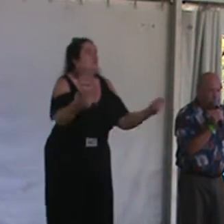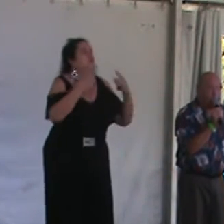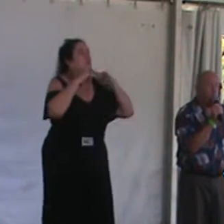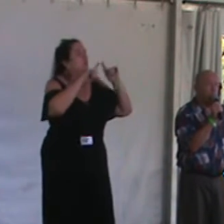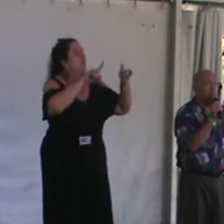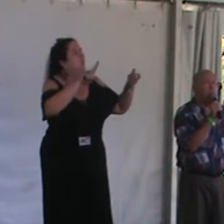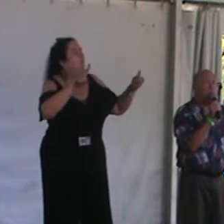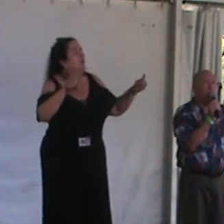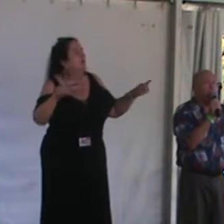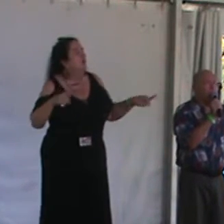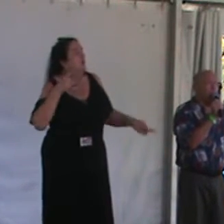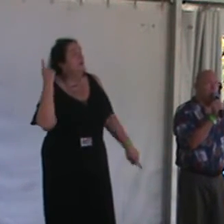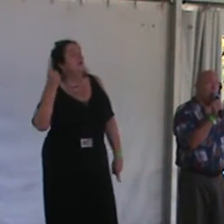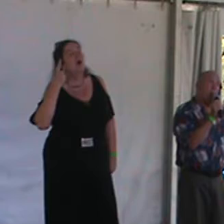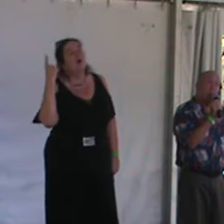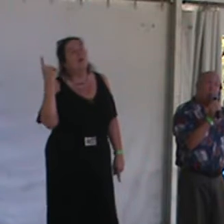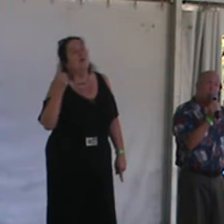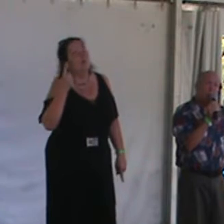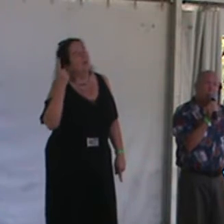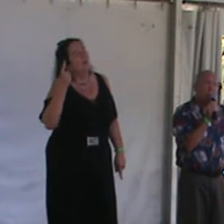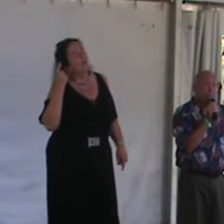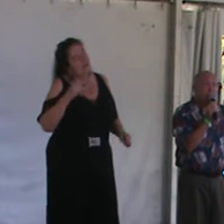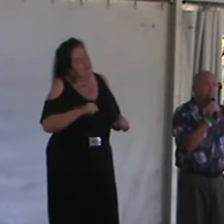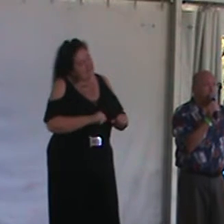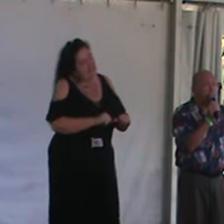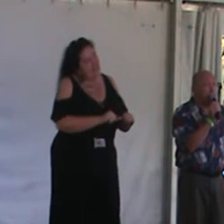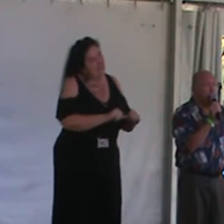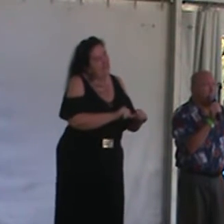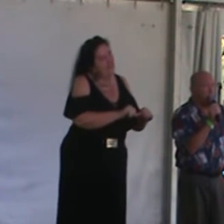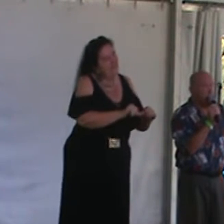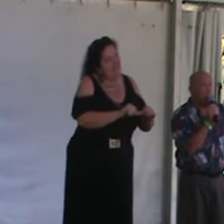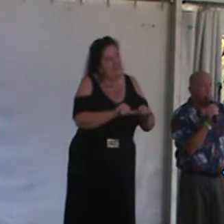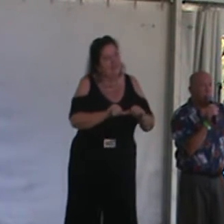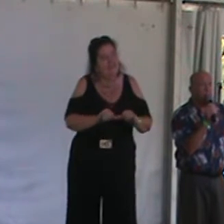you said you would always stay.